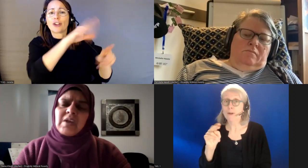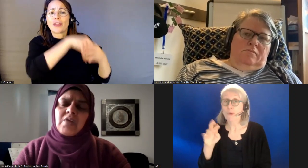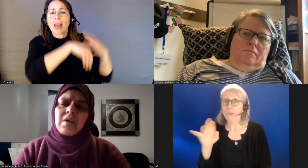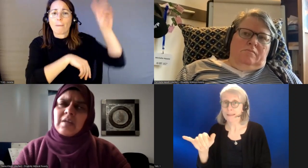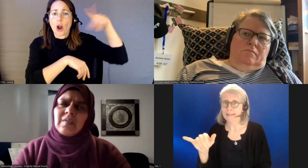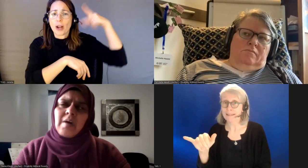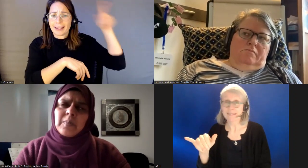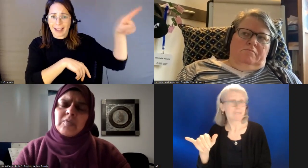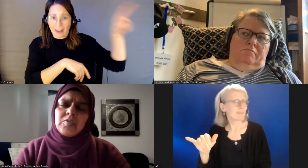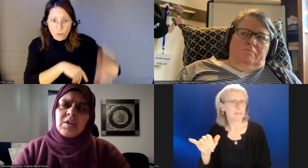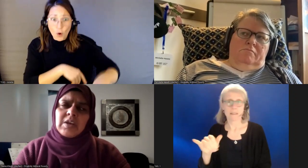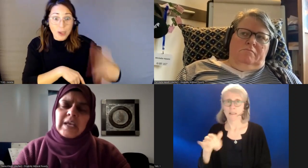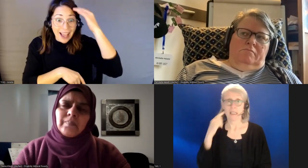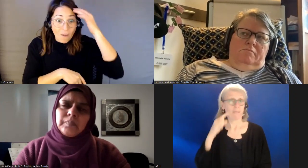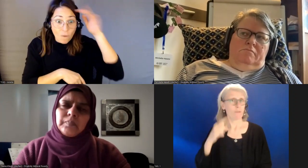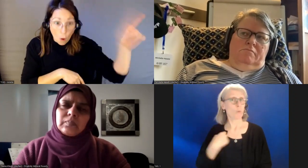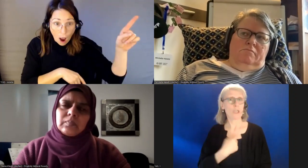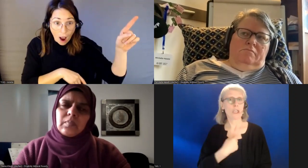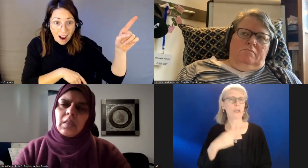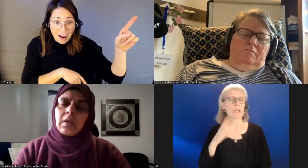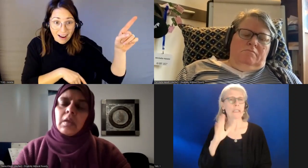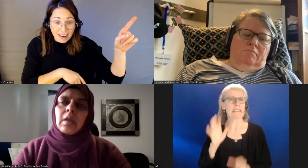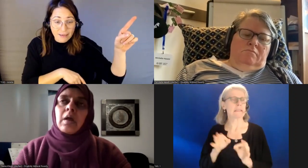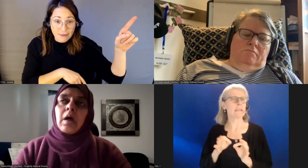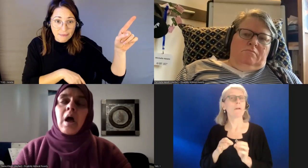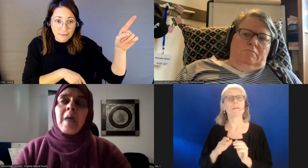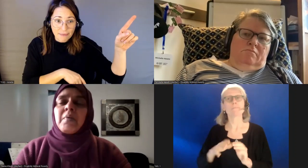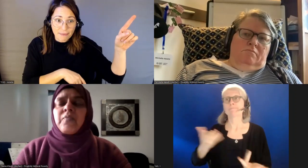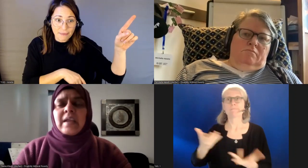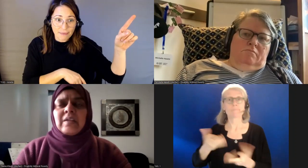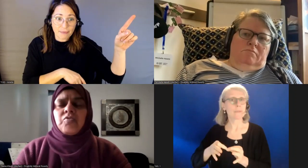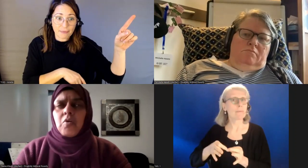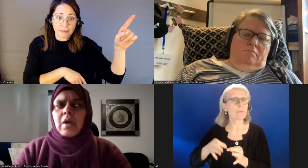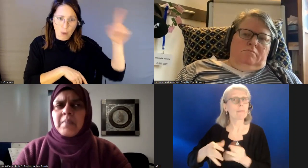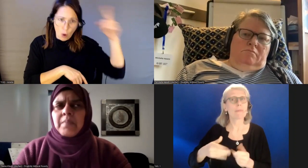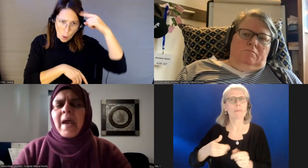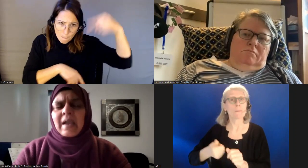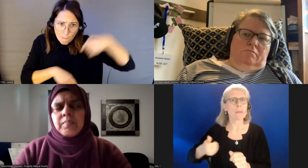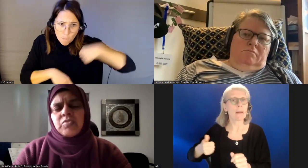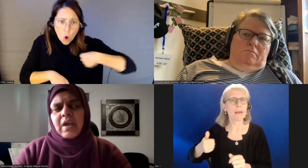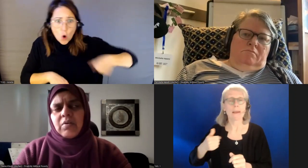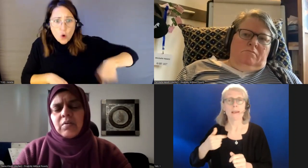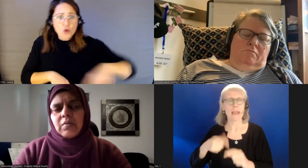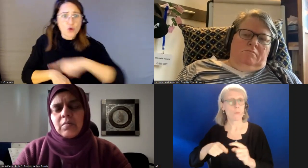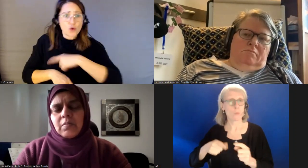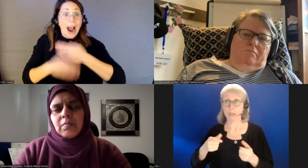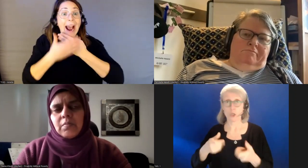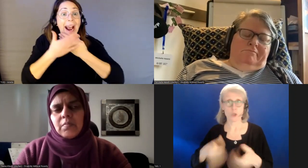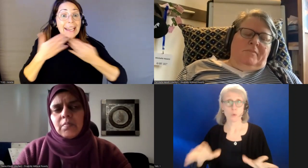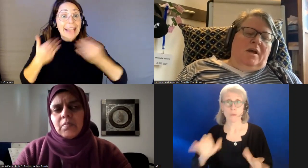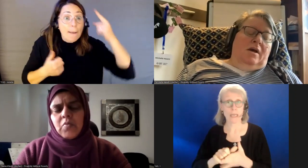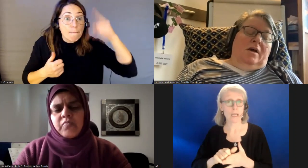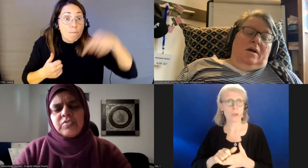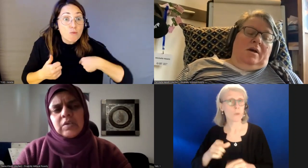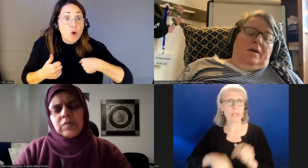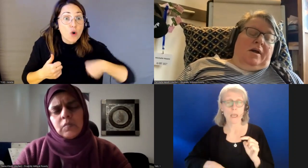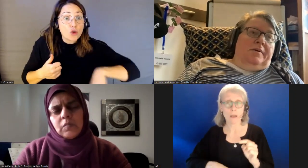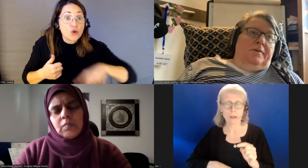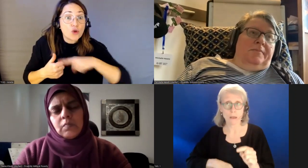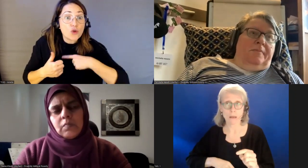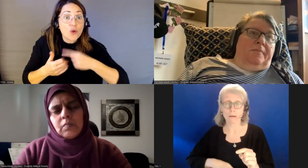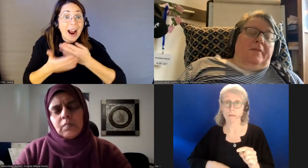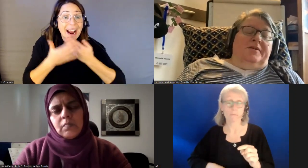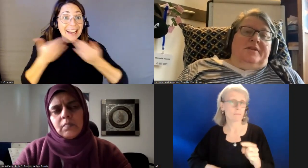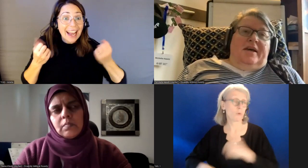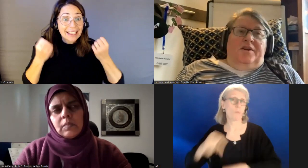we miss out on this opportunity, I'm afraid there's no coming back, Michelle. Over to you.